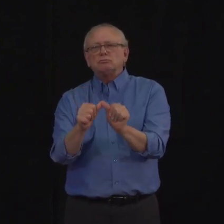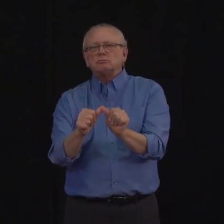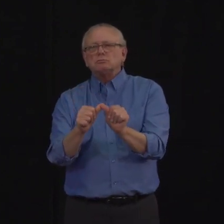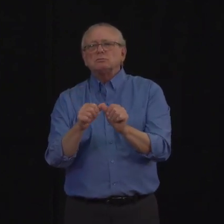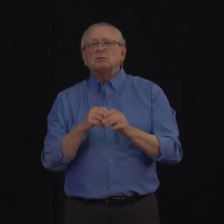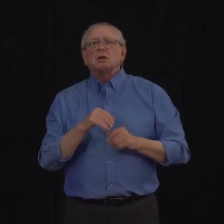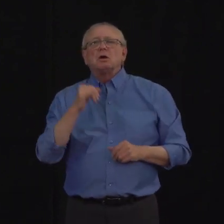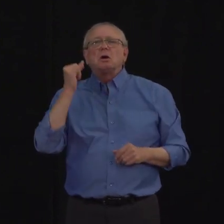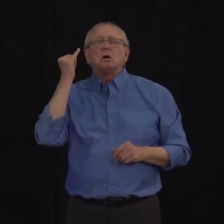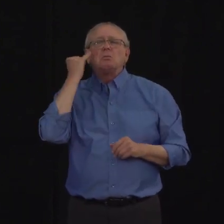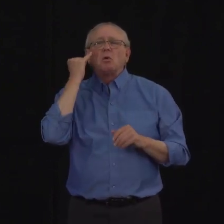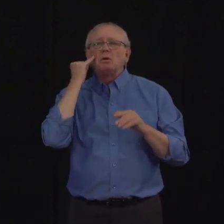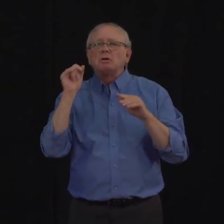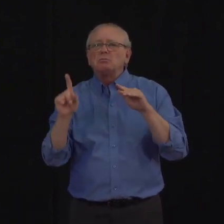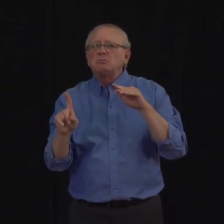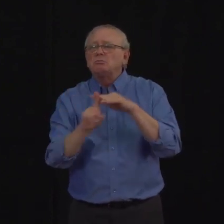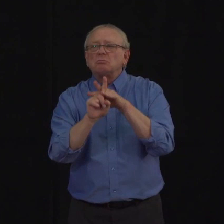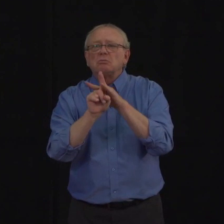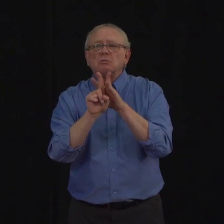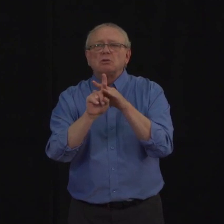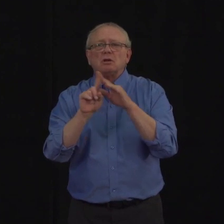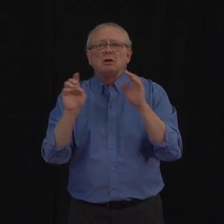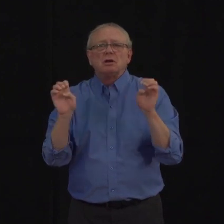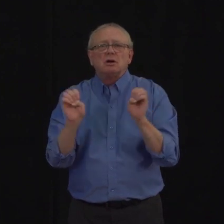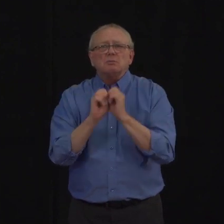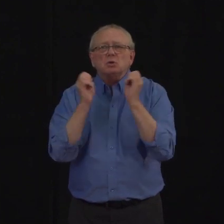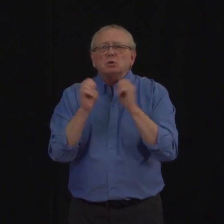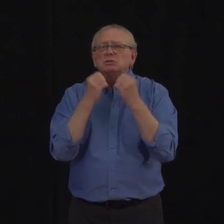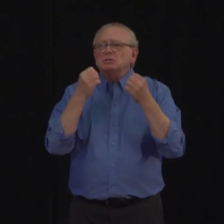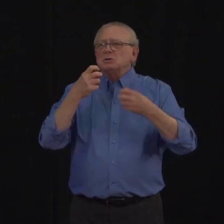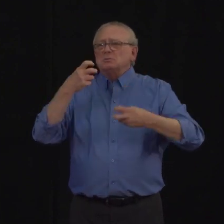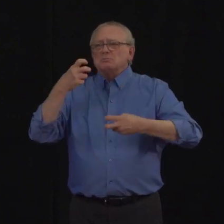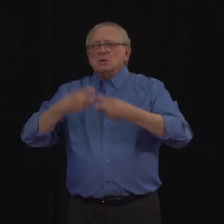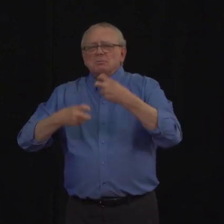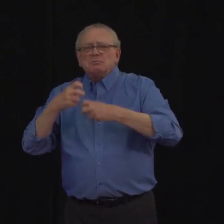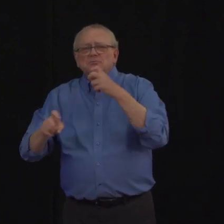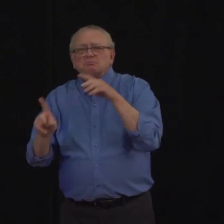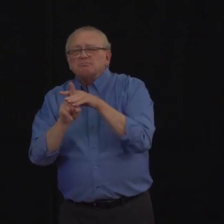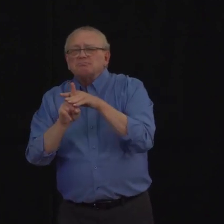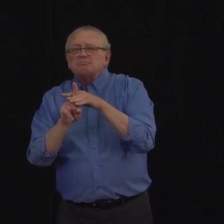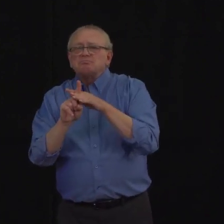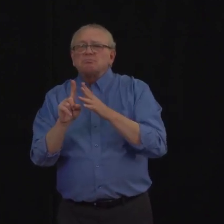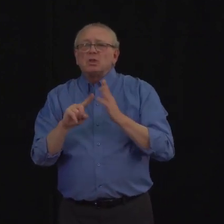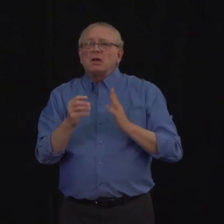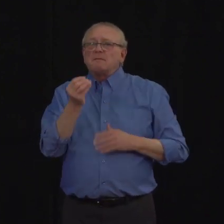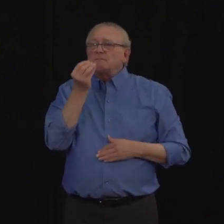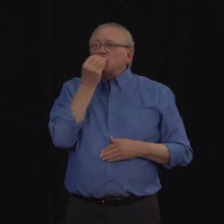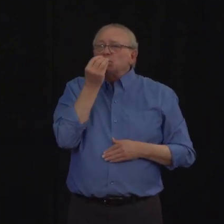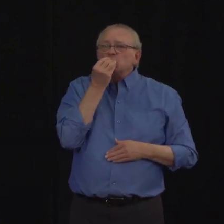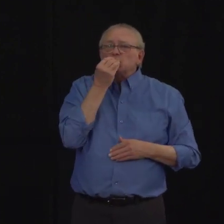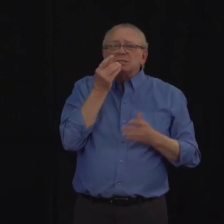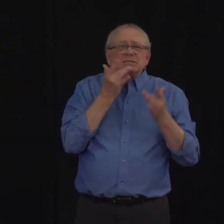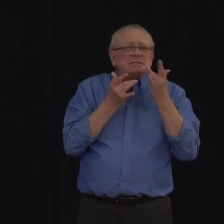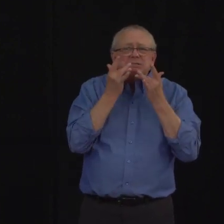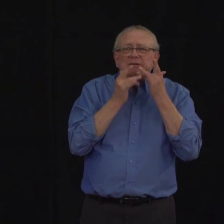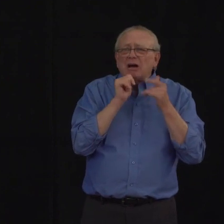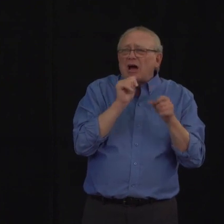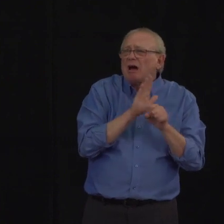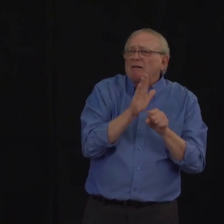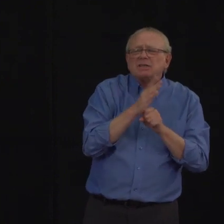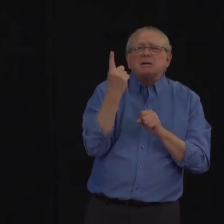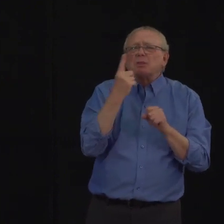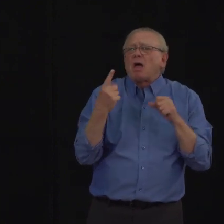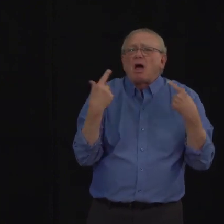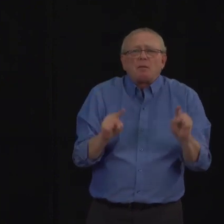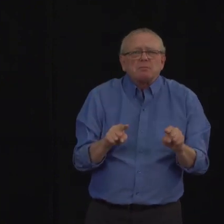issue, such as a threat to food security, an organization can request PPE through the government, and such requests